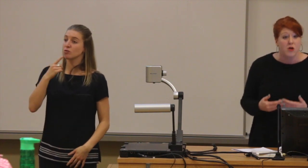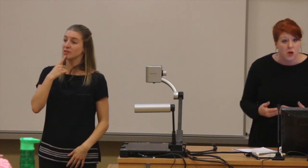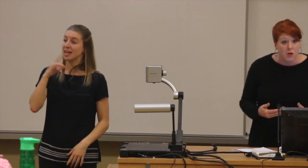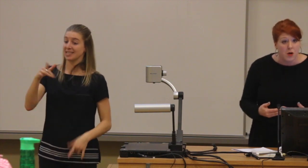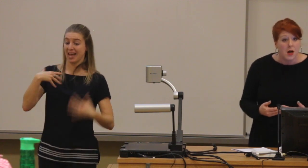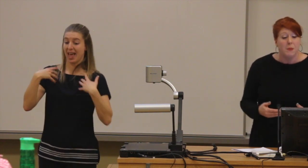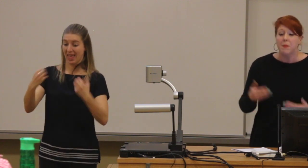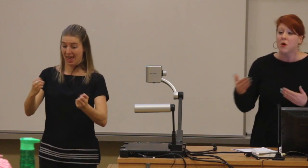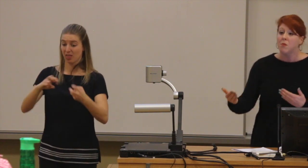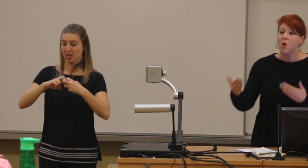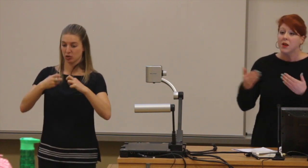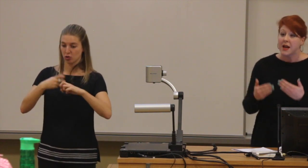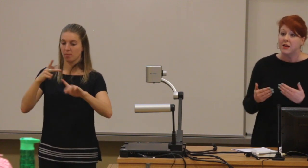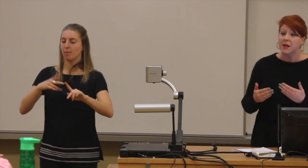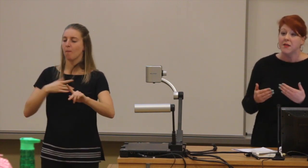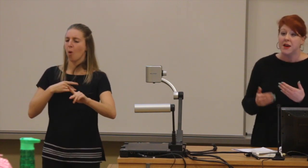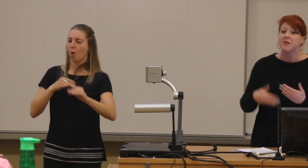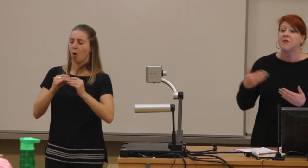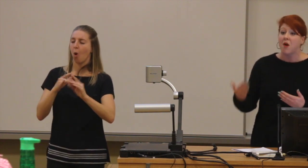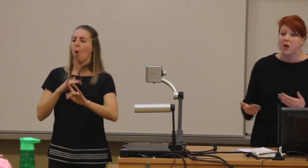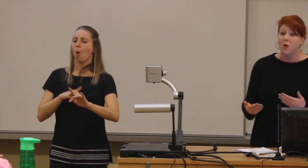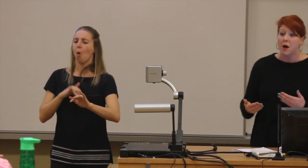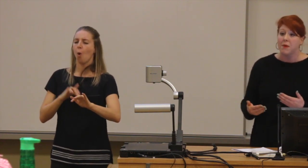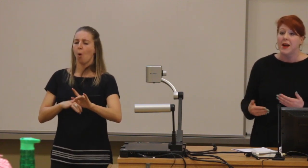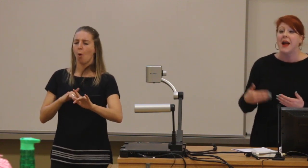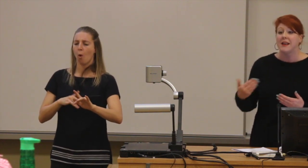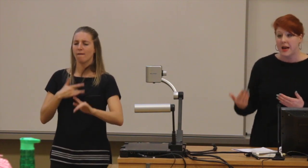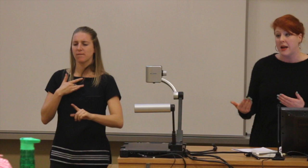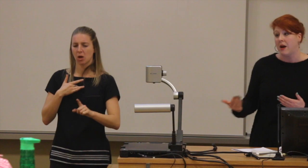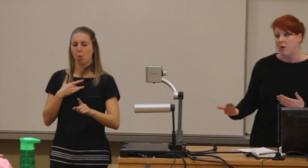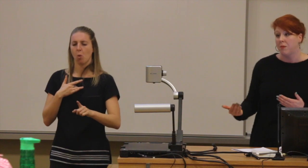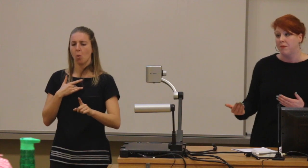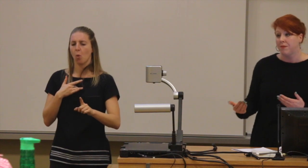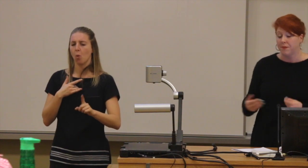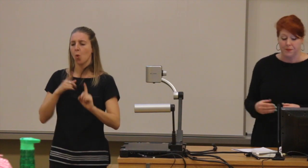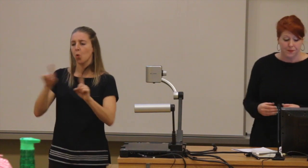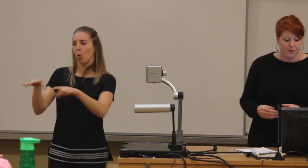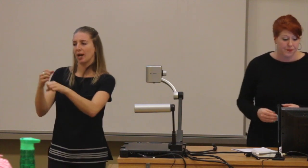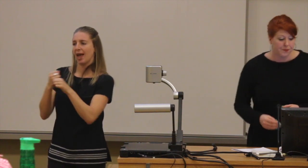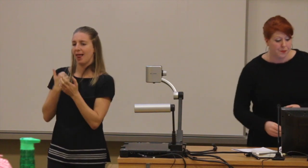health issue, people are more likely then to follow up and get help.